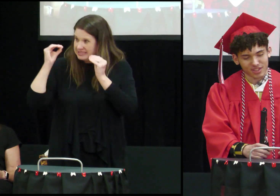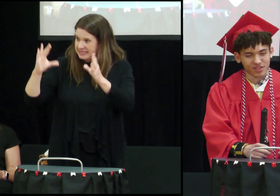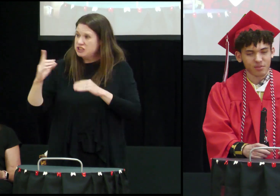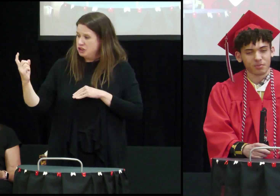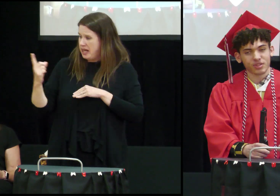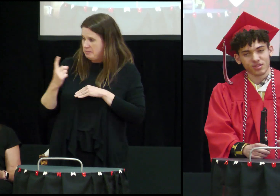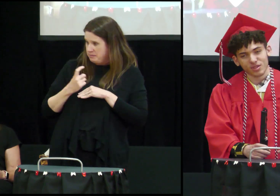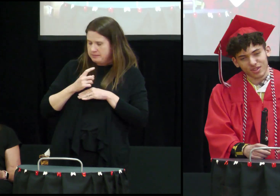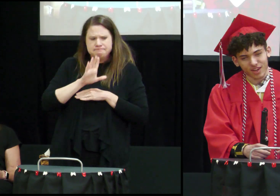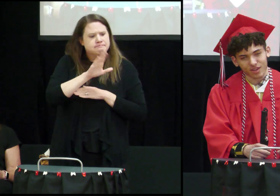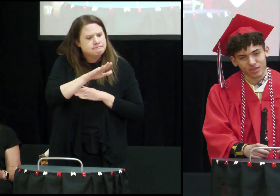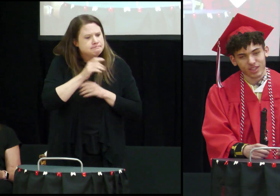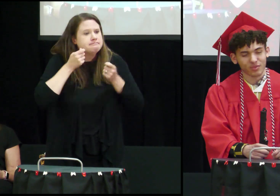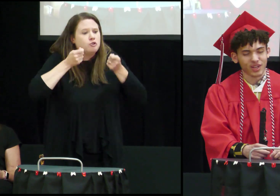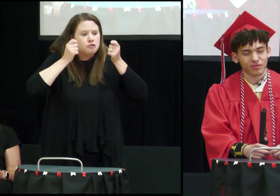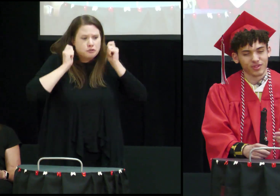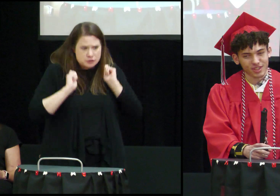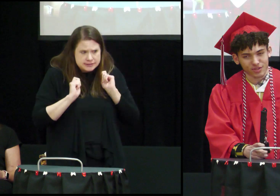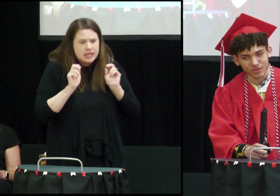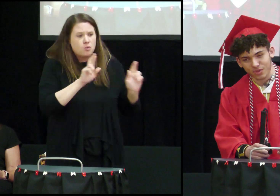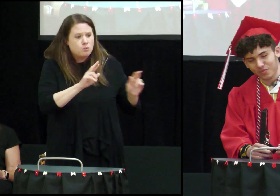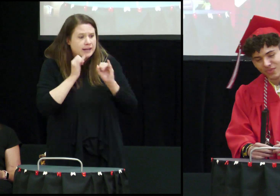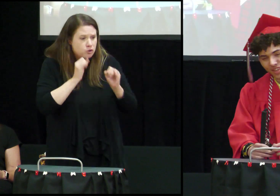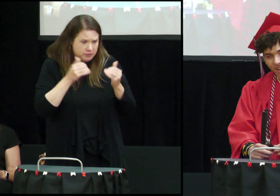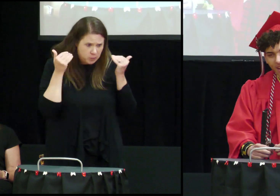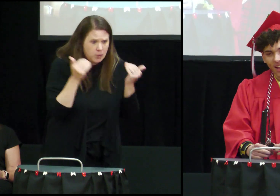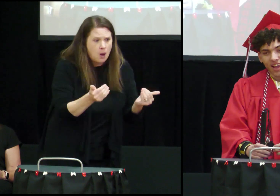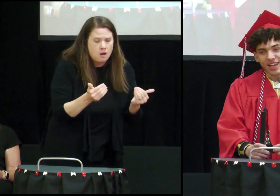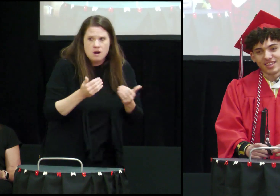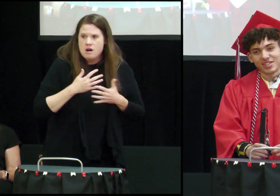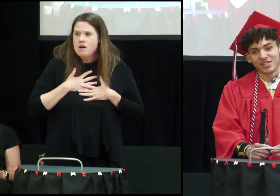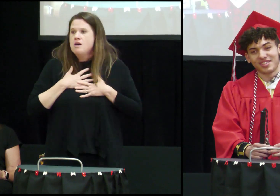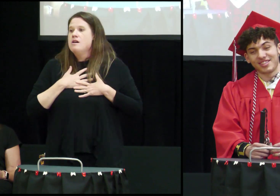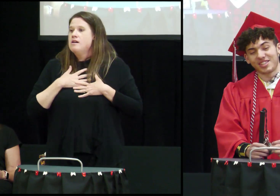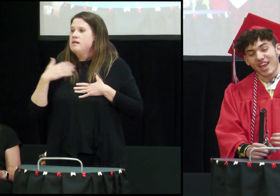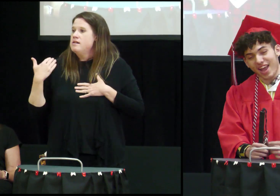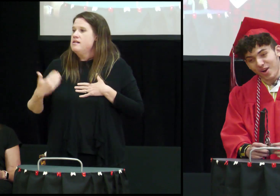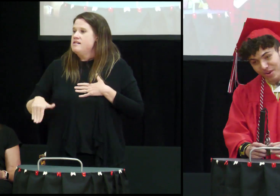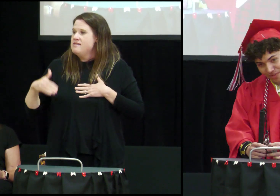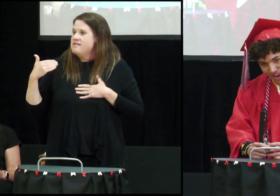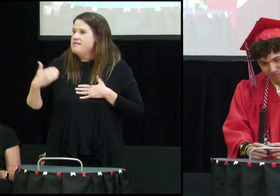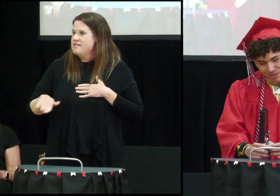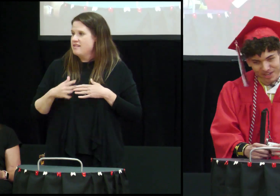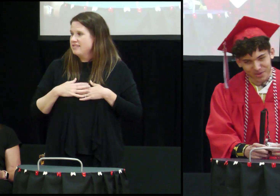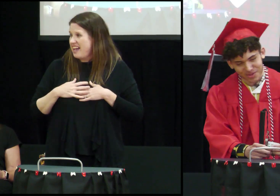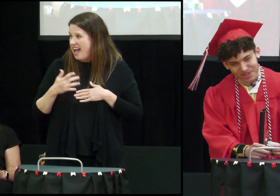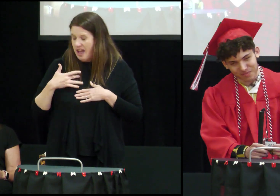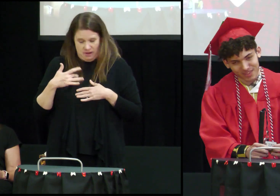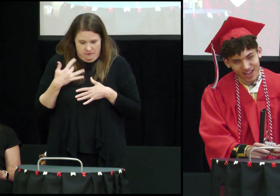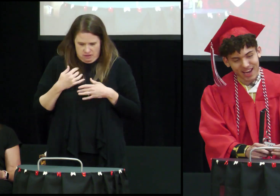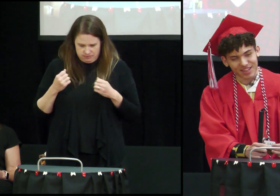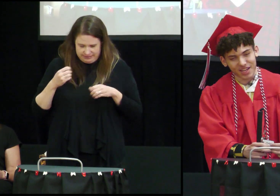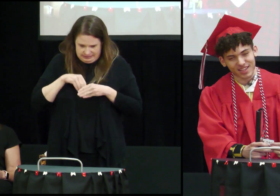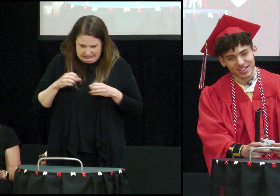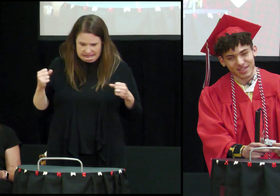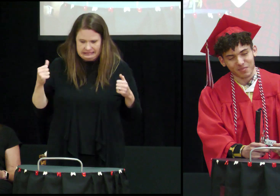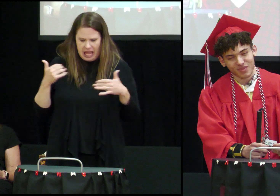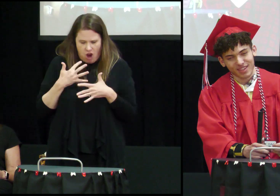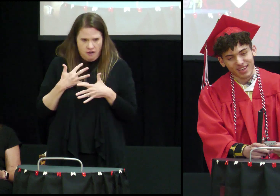time to put the hood down and get ready for an interview. And this terrified me to my core. I hated the idea. And